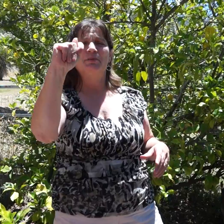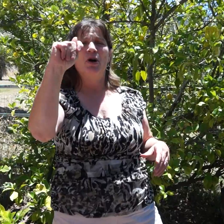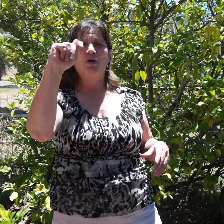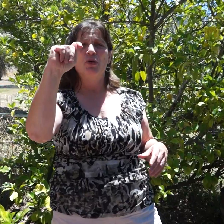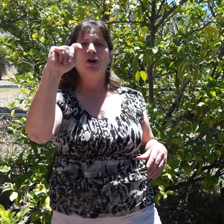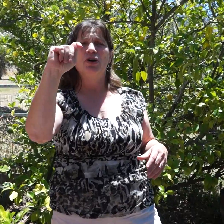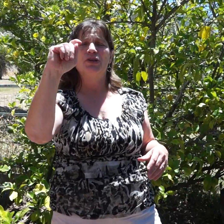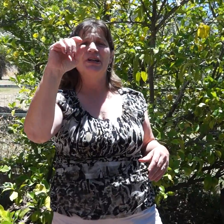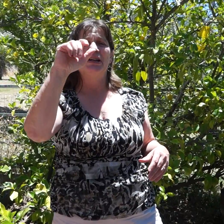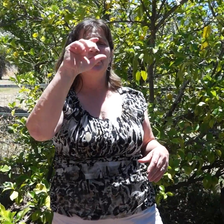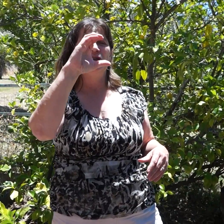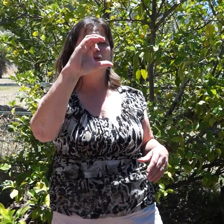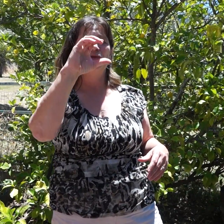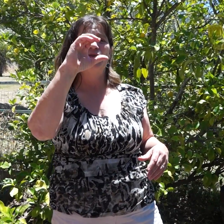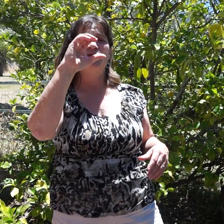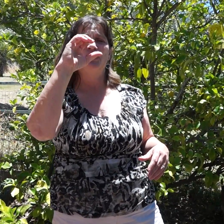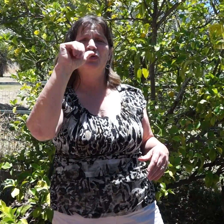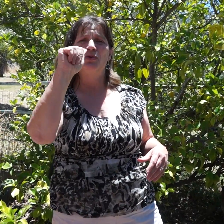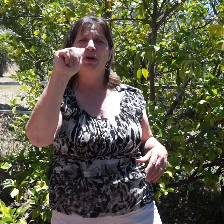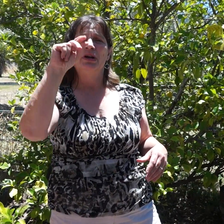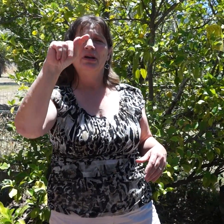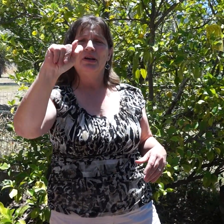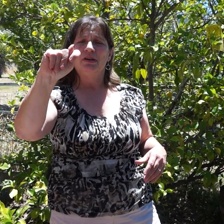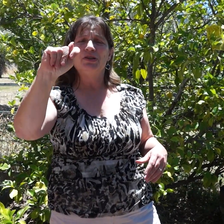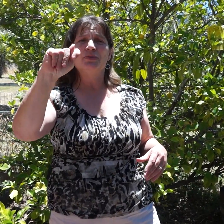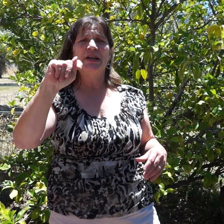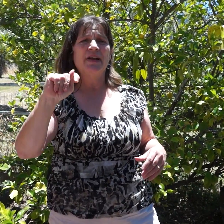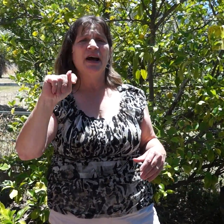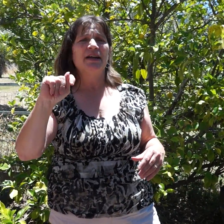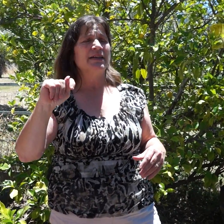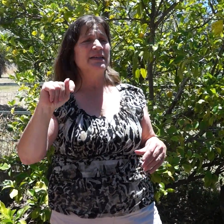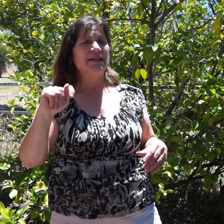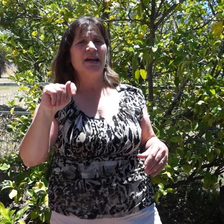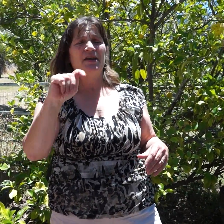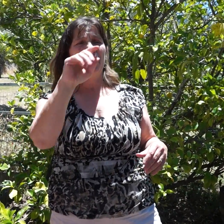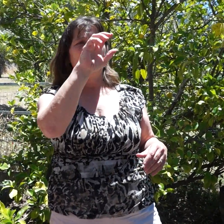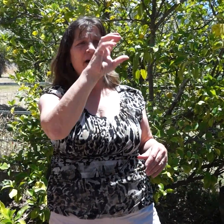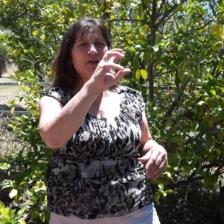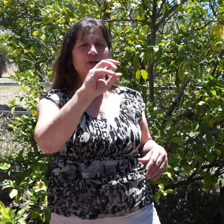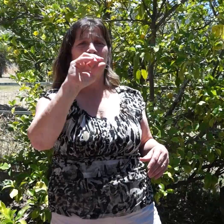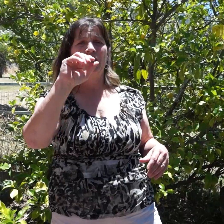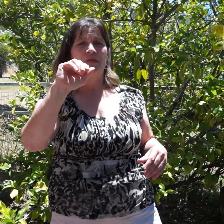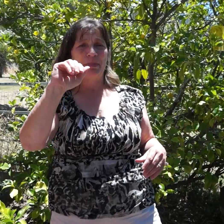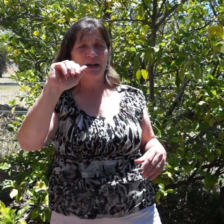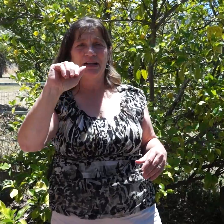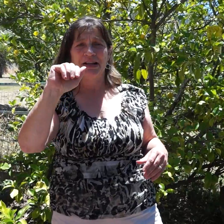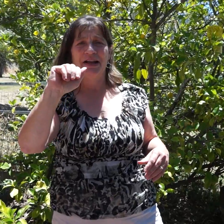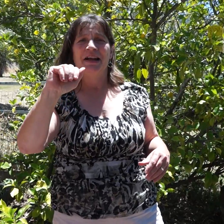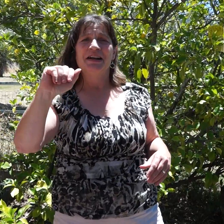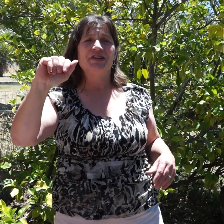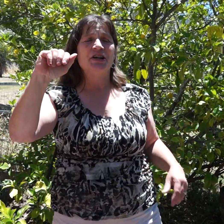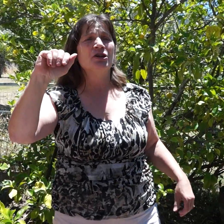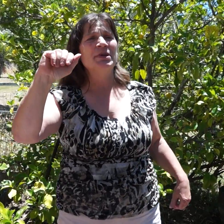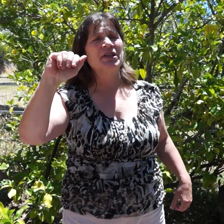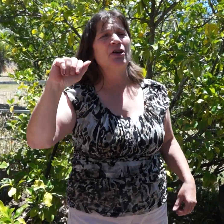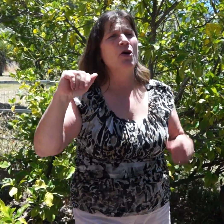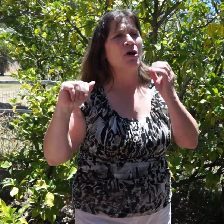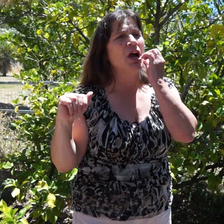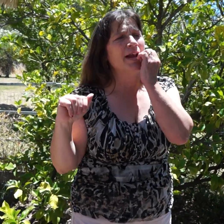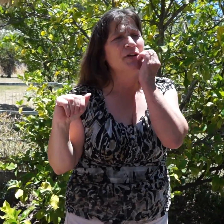small words and get used to doing that instead of having to do it alphabetically, because then you'll be sitting, oh God, how do you